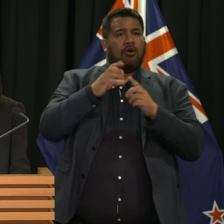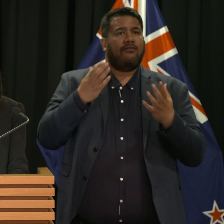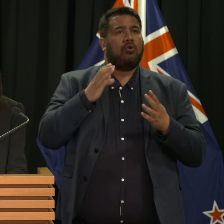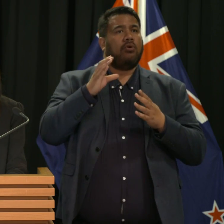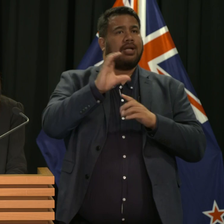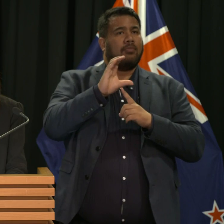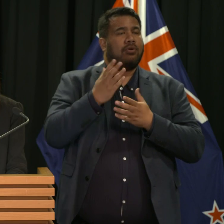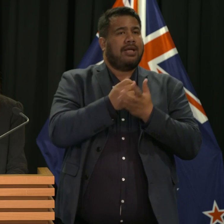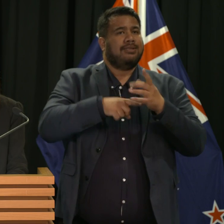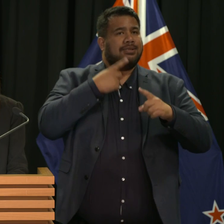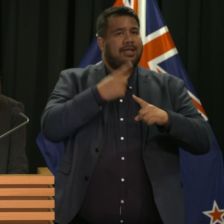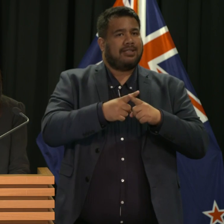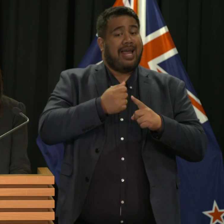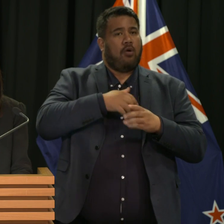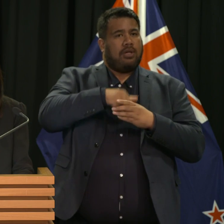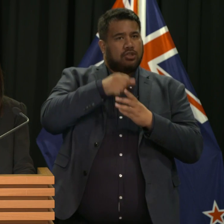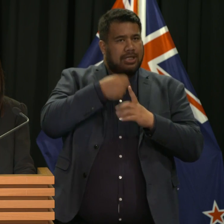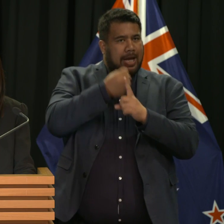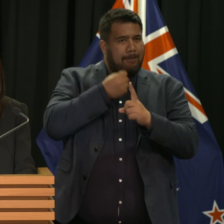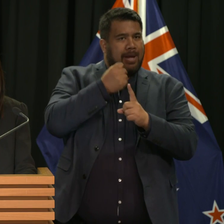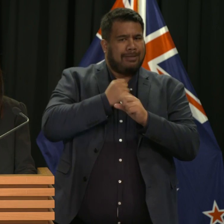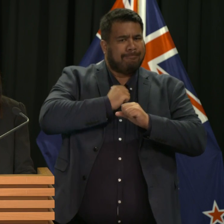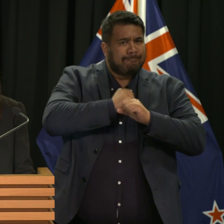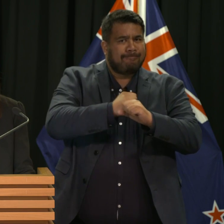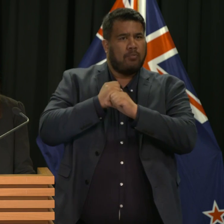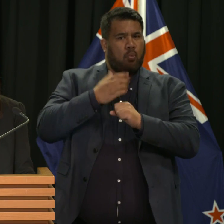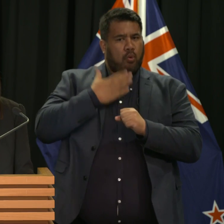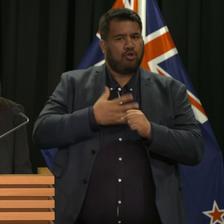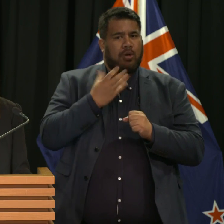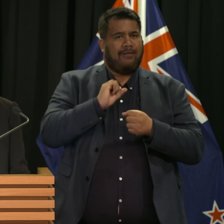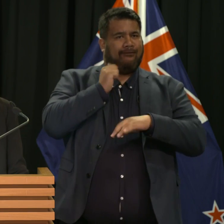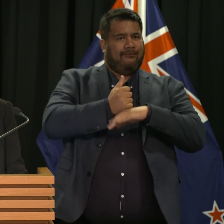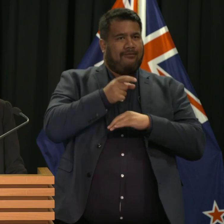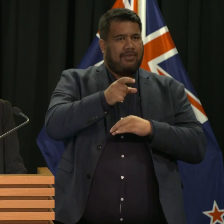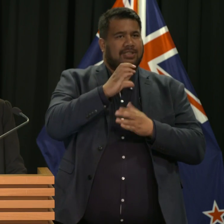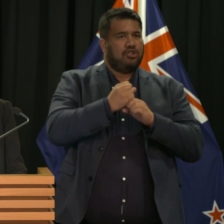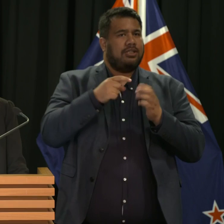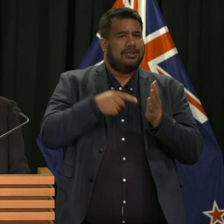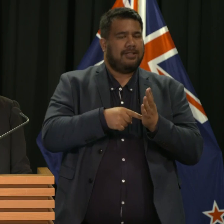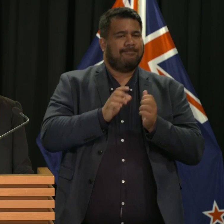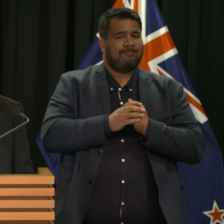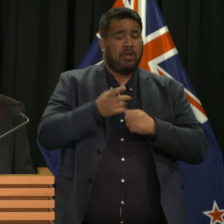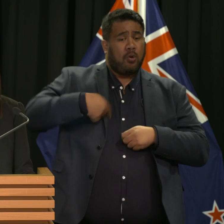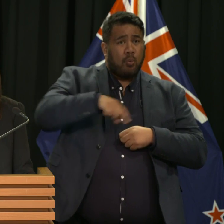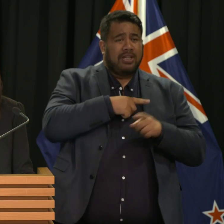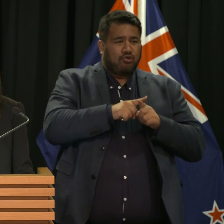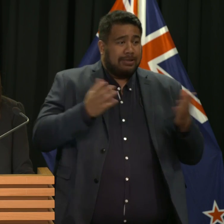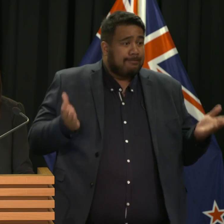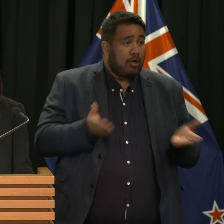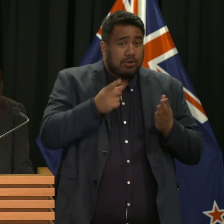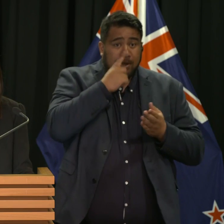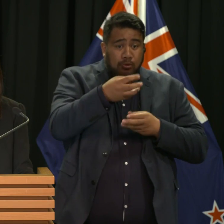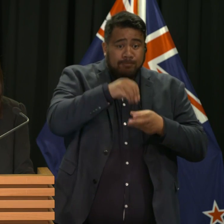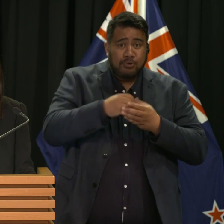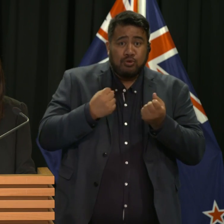our election campaigns. In short, we have tried to build a mandate, but ultimately have been